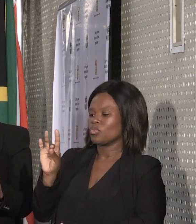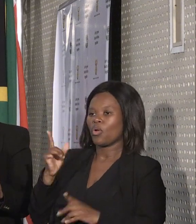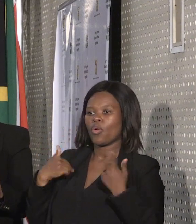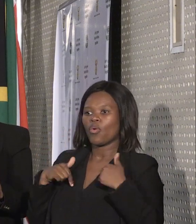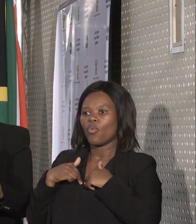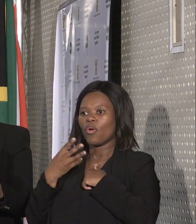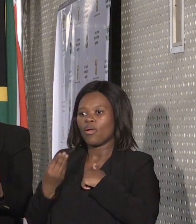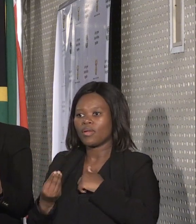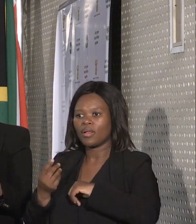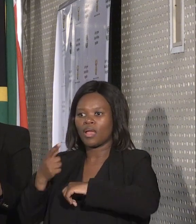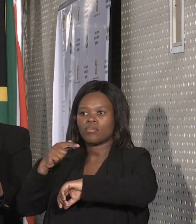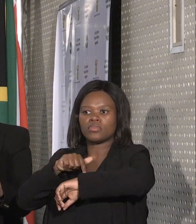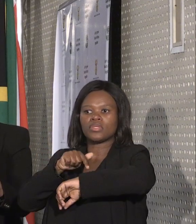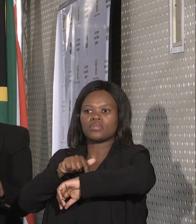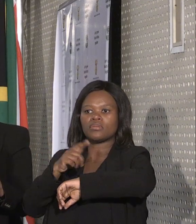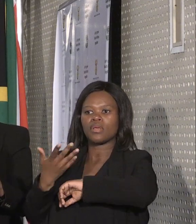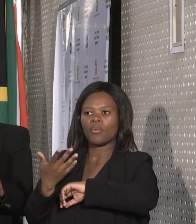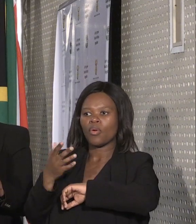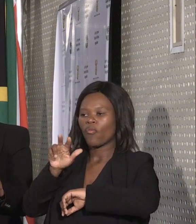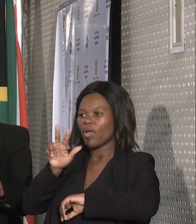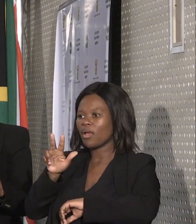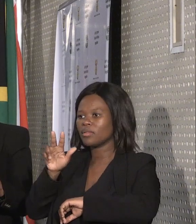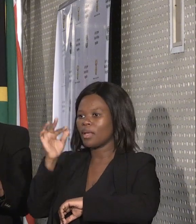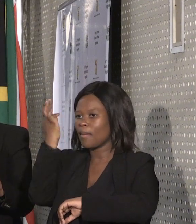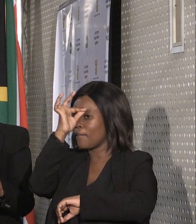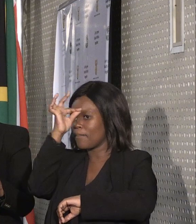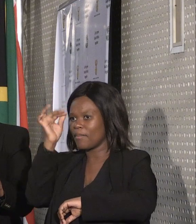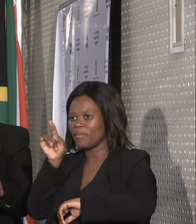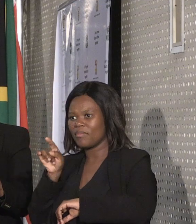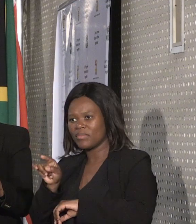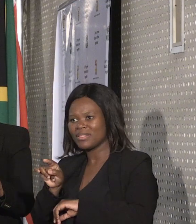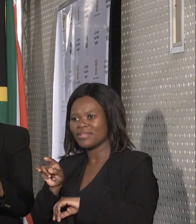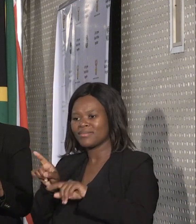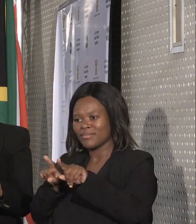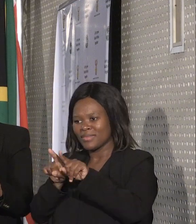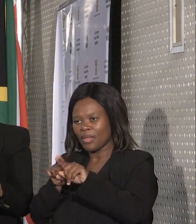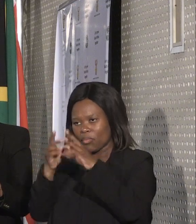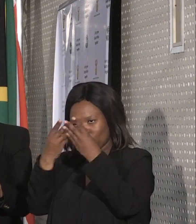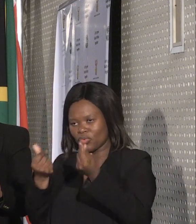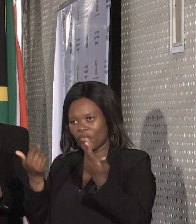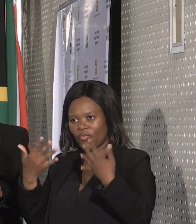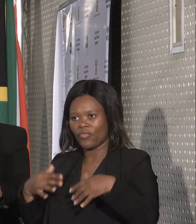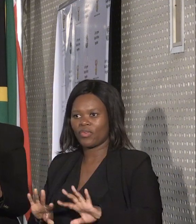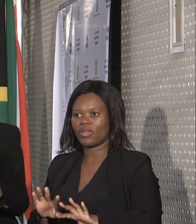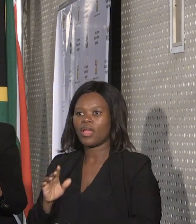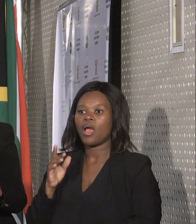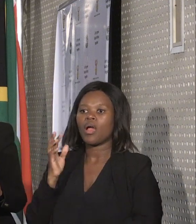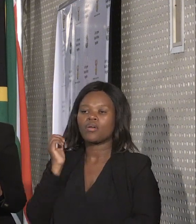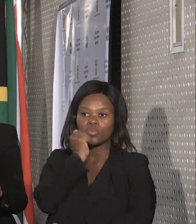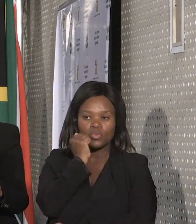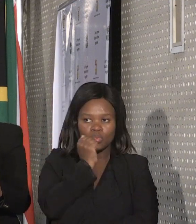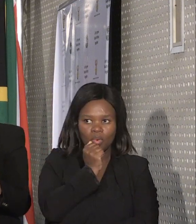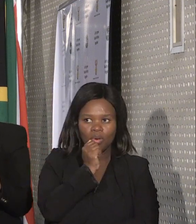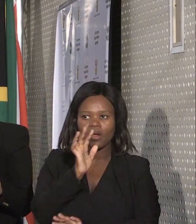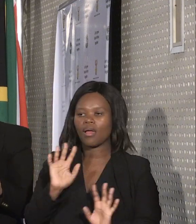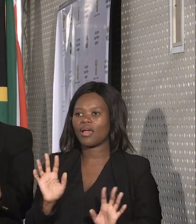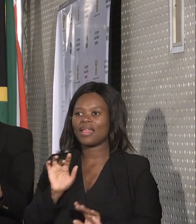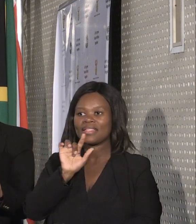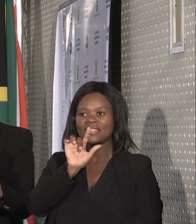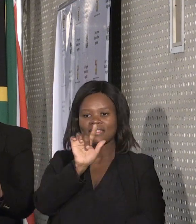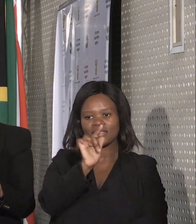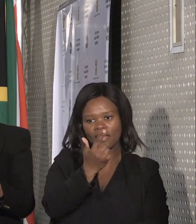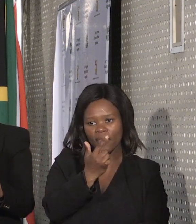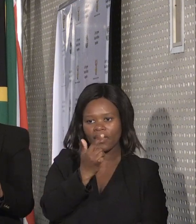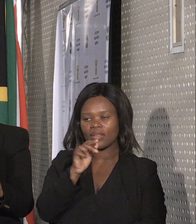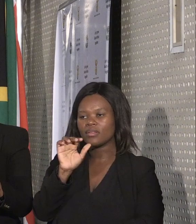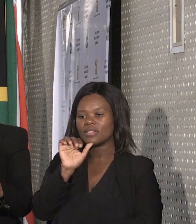a timeout of 8 minutes, which then was also resolved. So as of the 7th, sorry, I say Tuesday, it was the 5th and the 6th. As